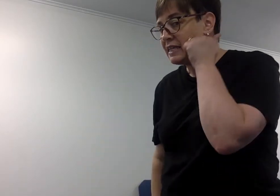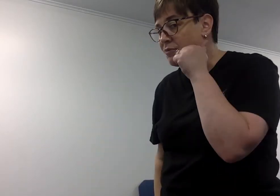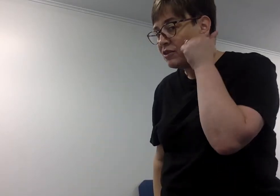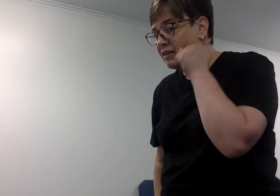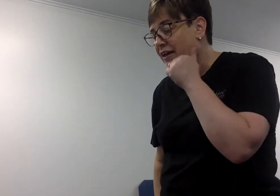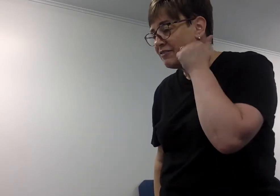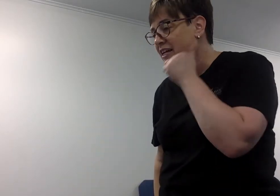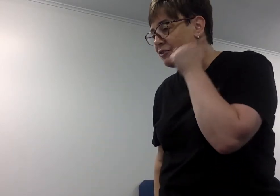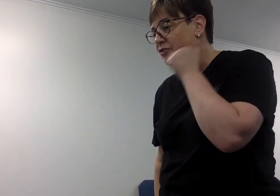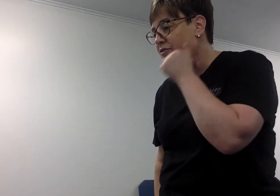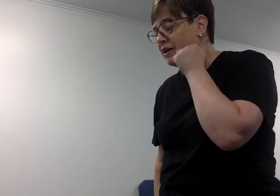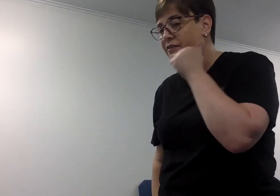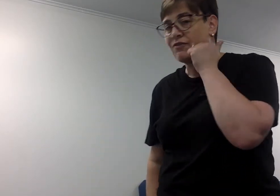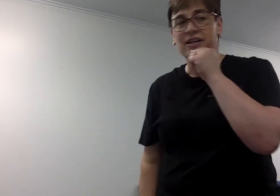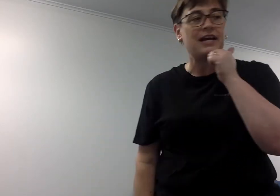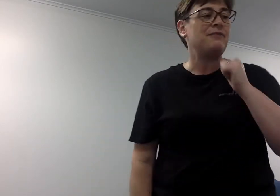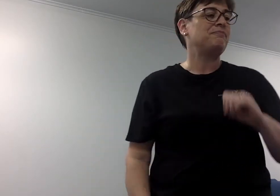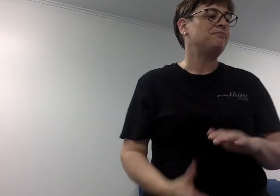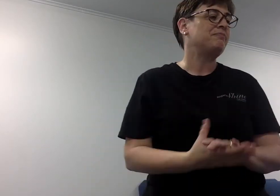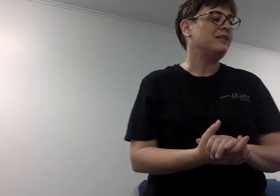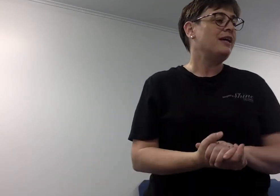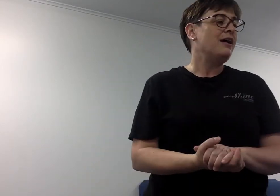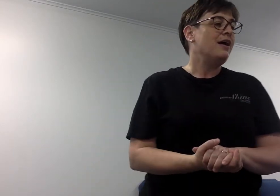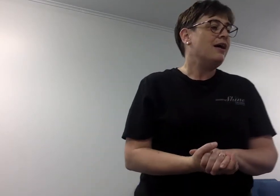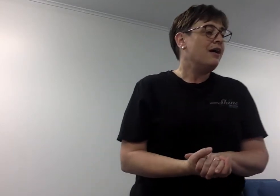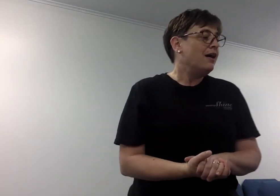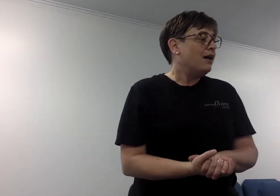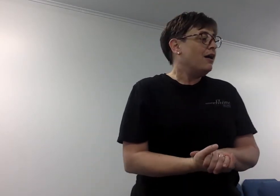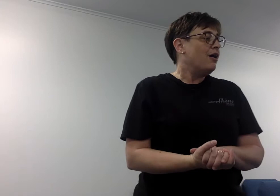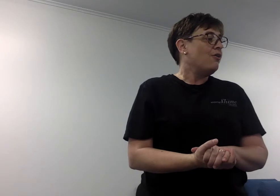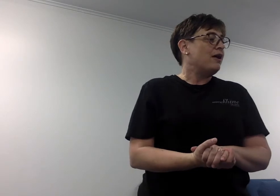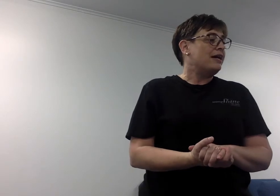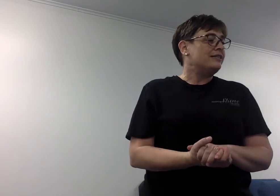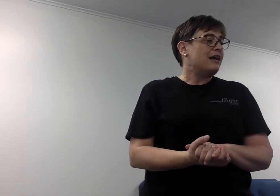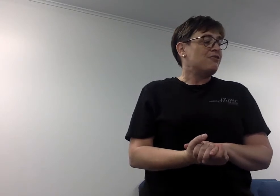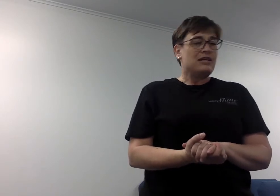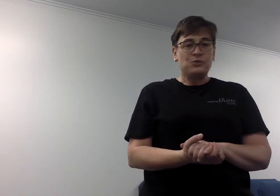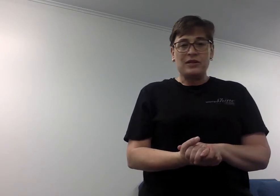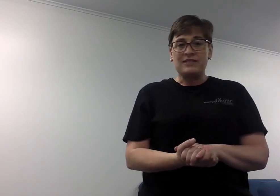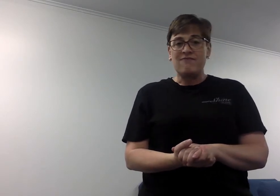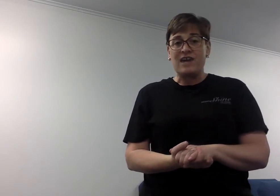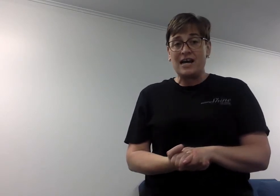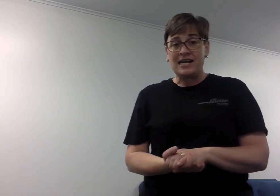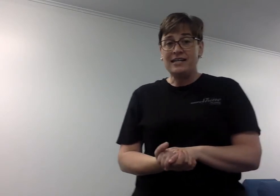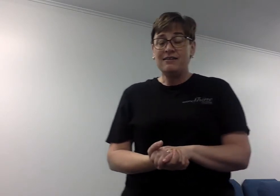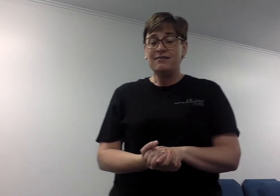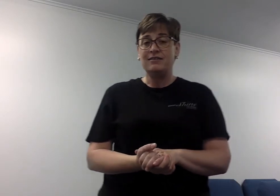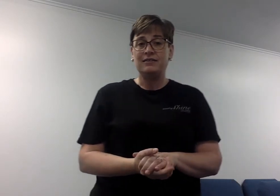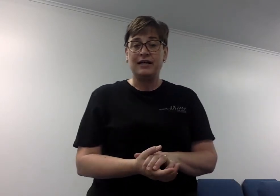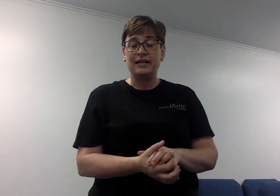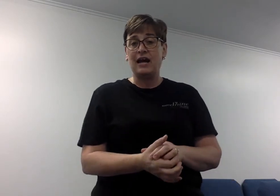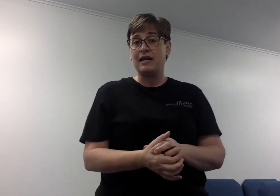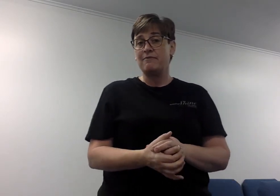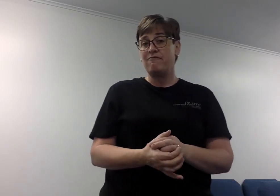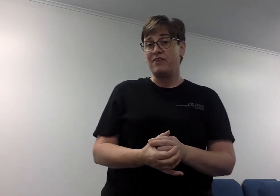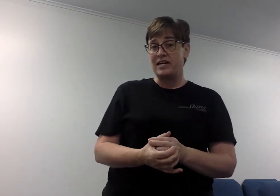with the left-hander, every day. All right, our next one is fine. Like, I am